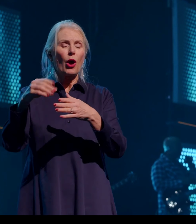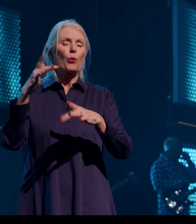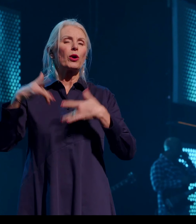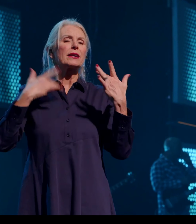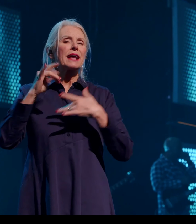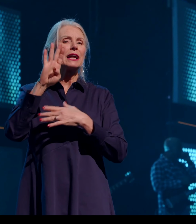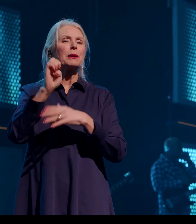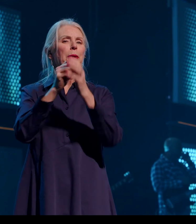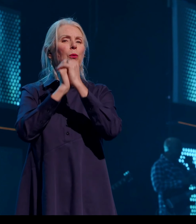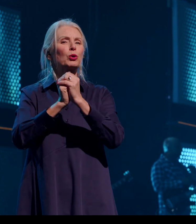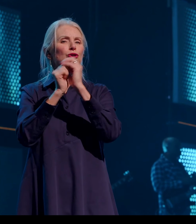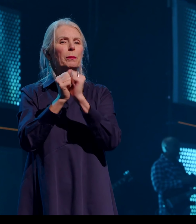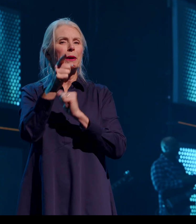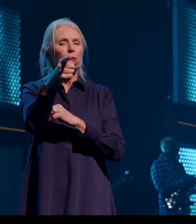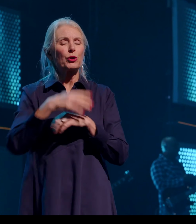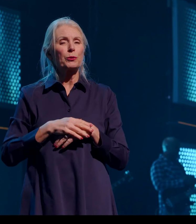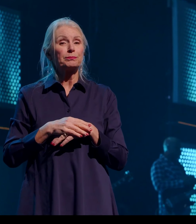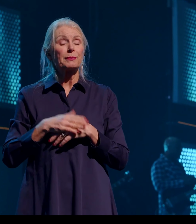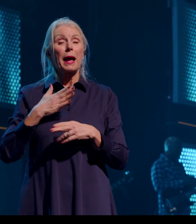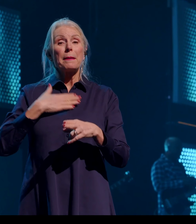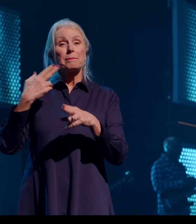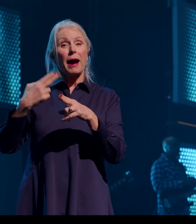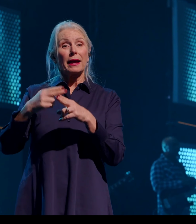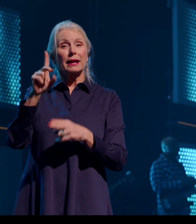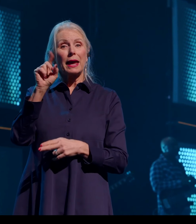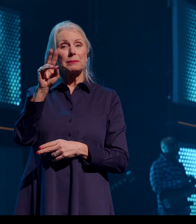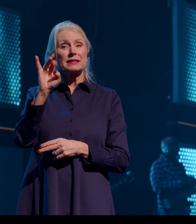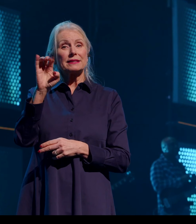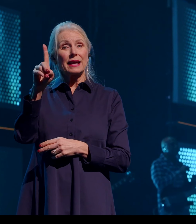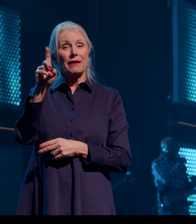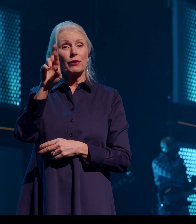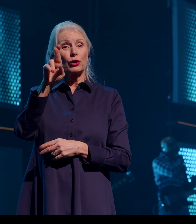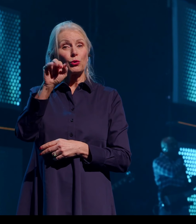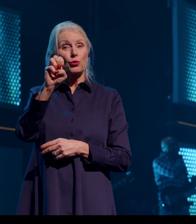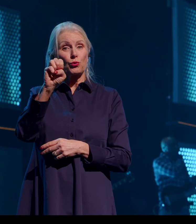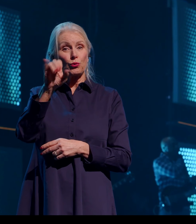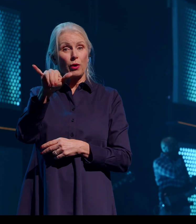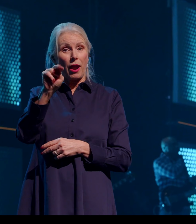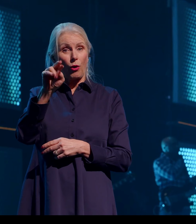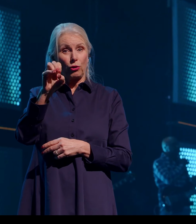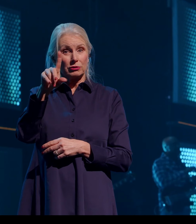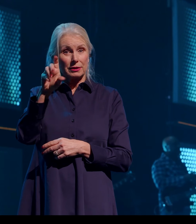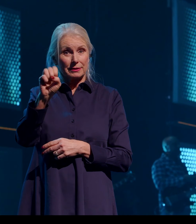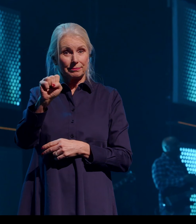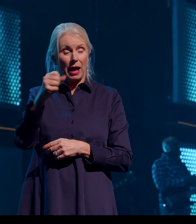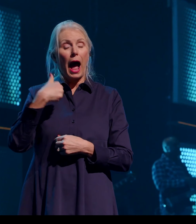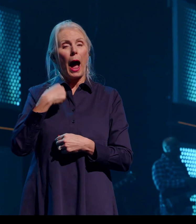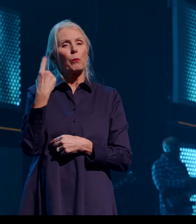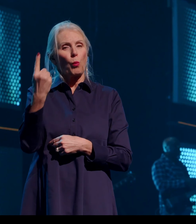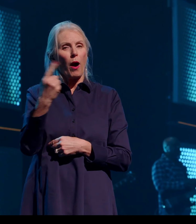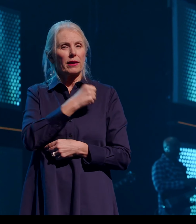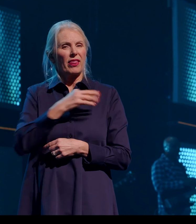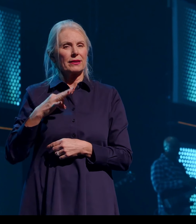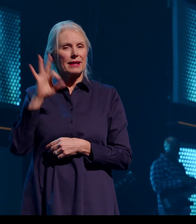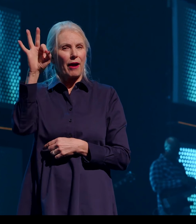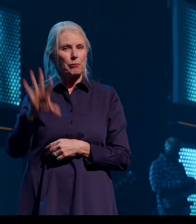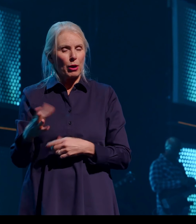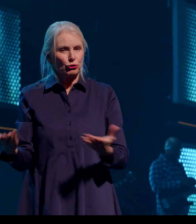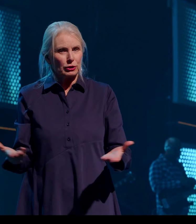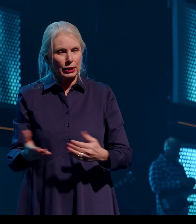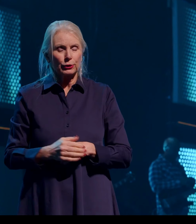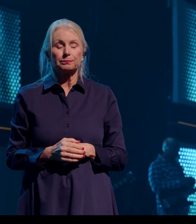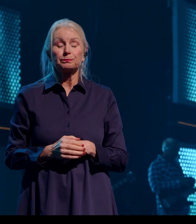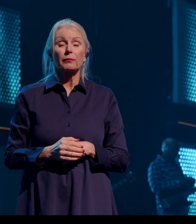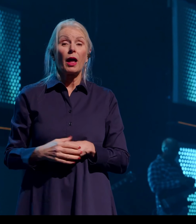you this weekend. My name is David Reynolds, and I get to serve as one of the pastors here on staff. Before we get started, I have just a few announcements for you.